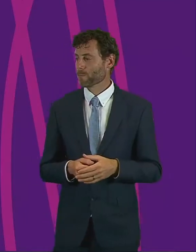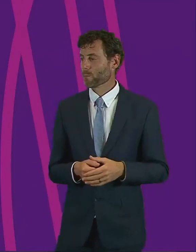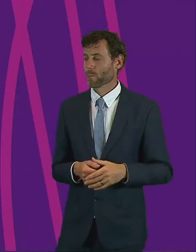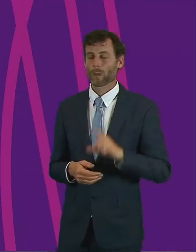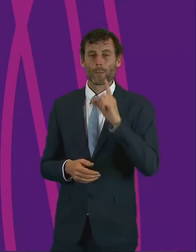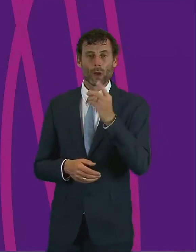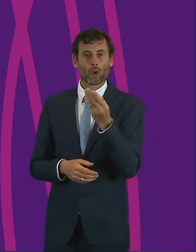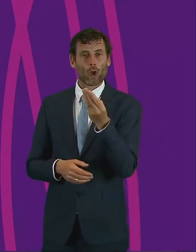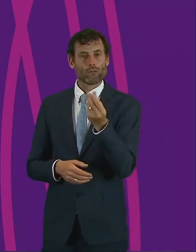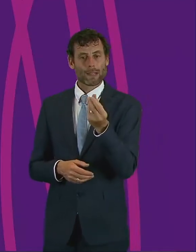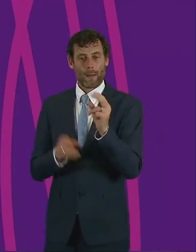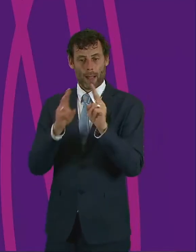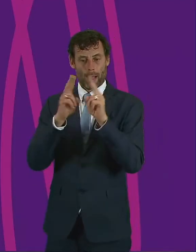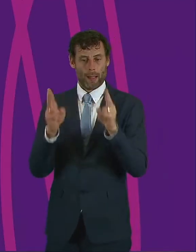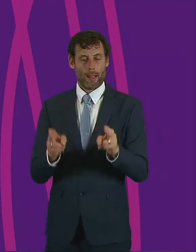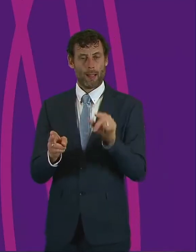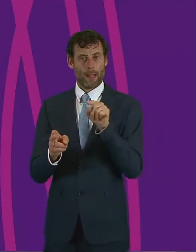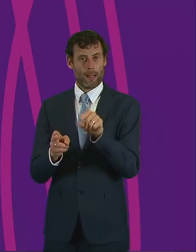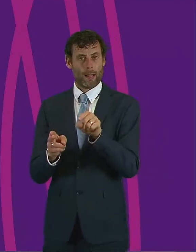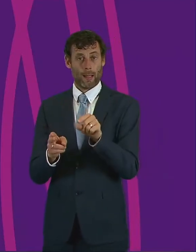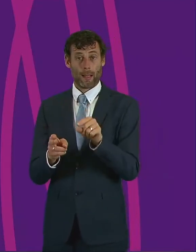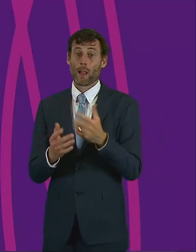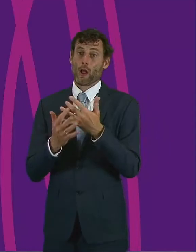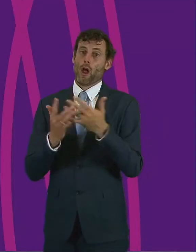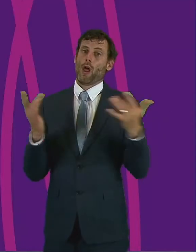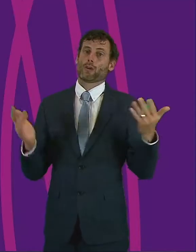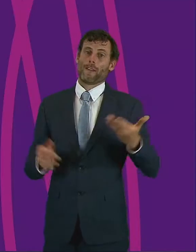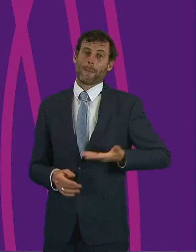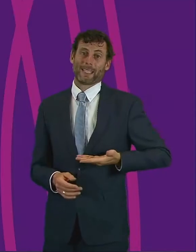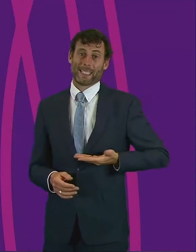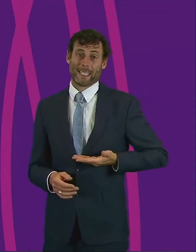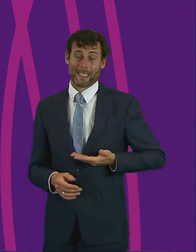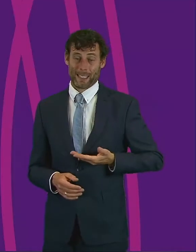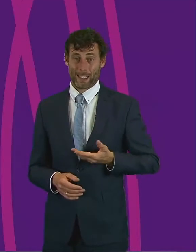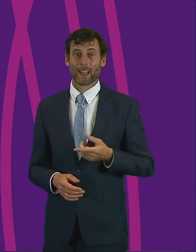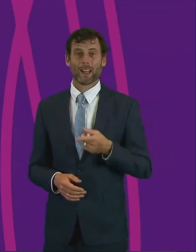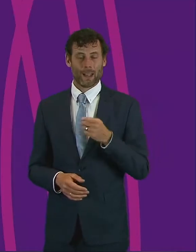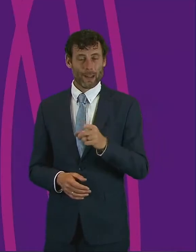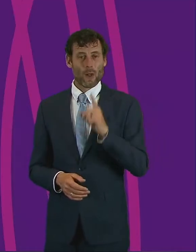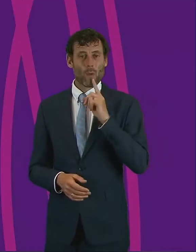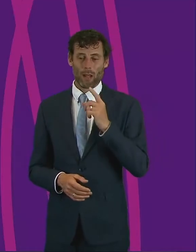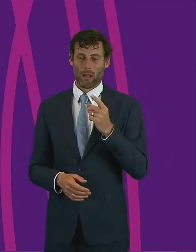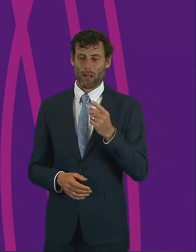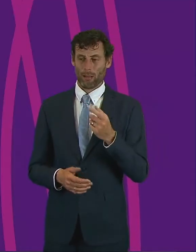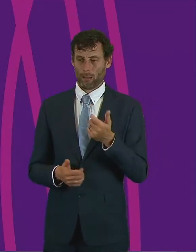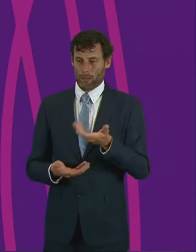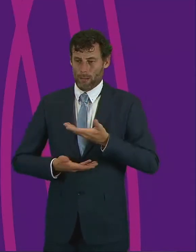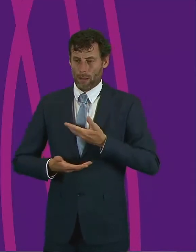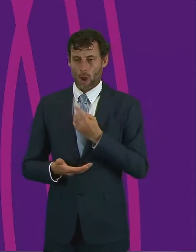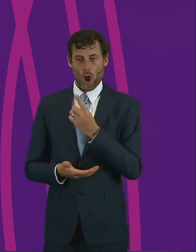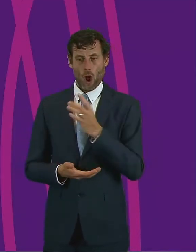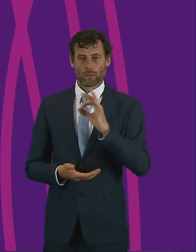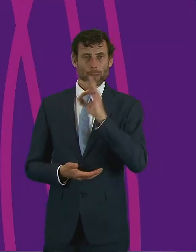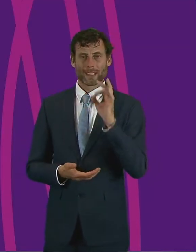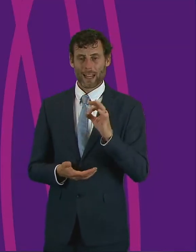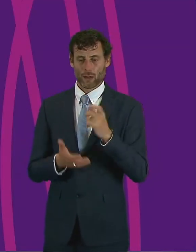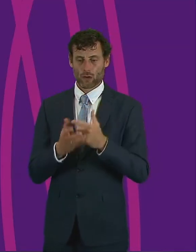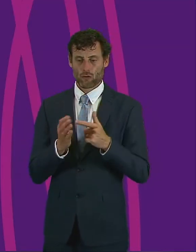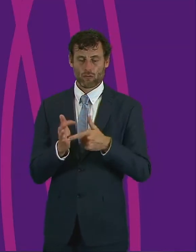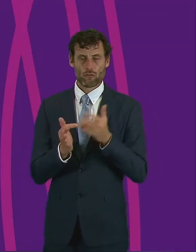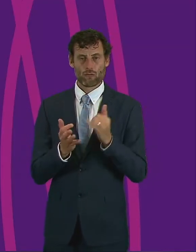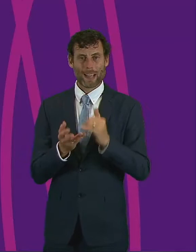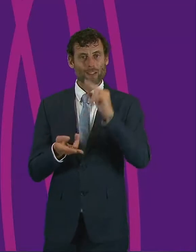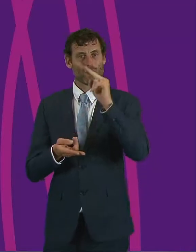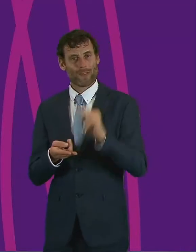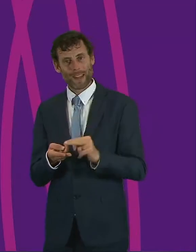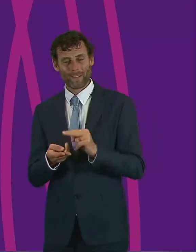rateable values, of course, a lot of businesses will be getting 100% rates relief right now. Leisure, retail,